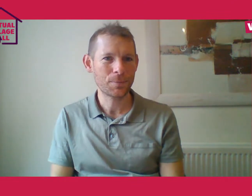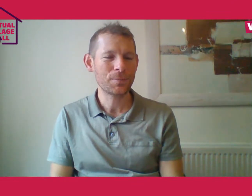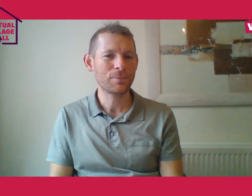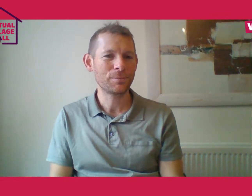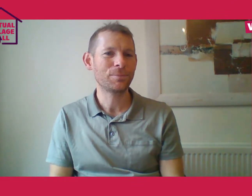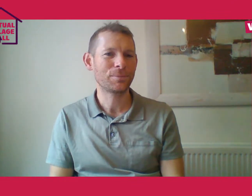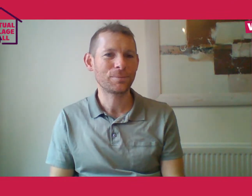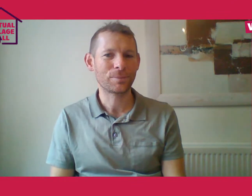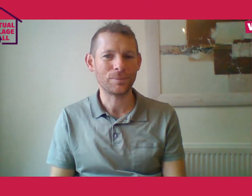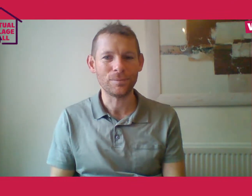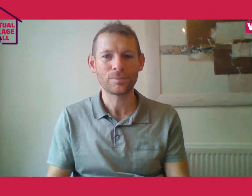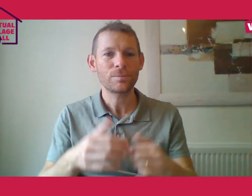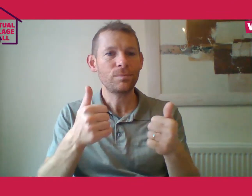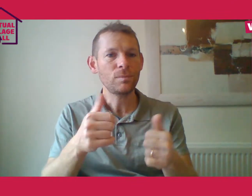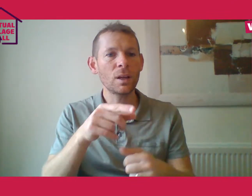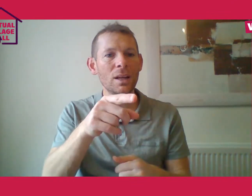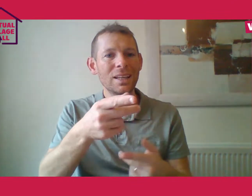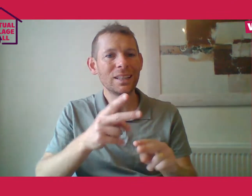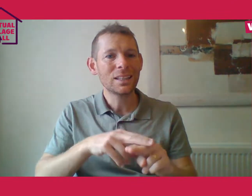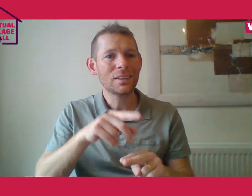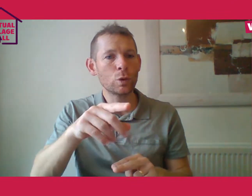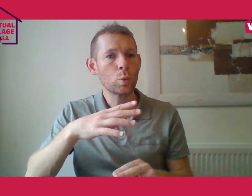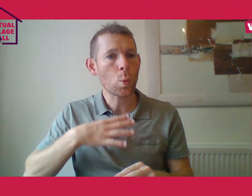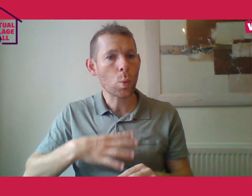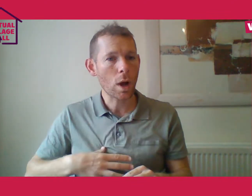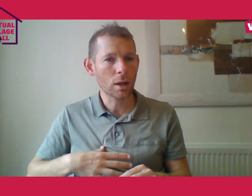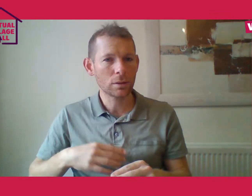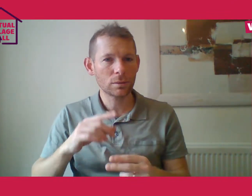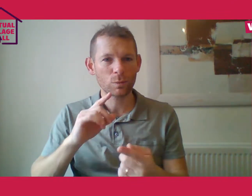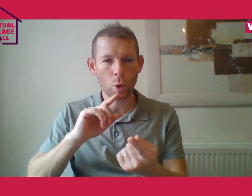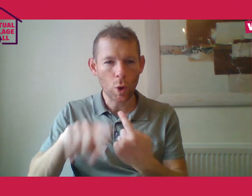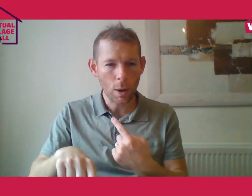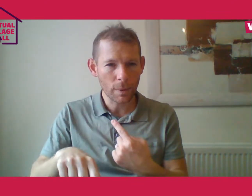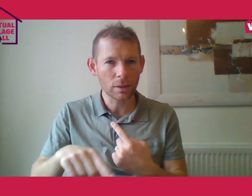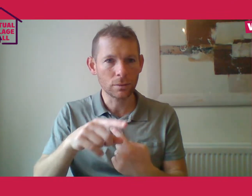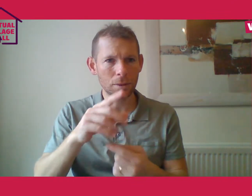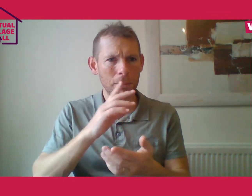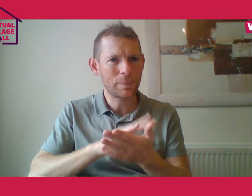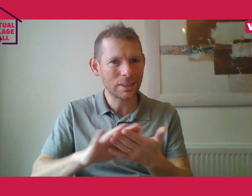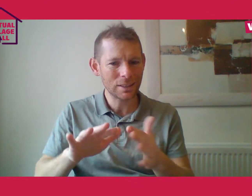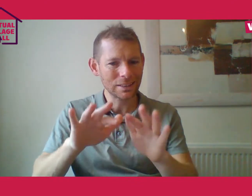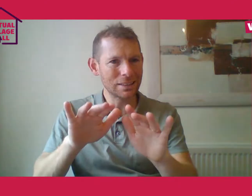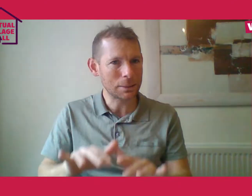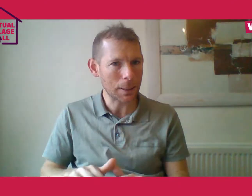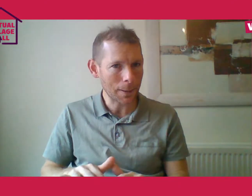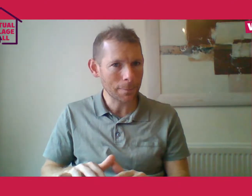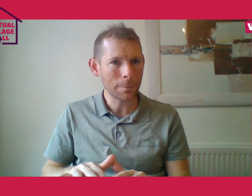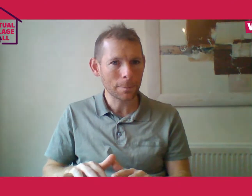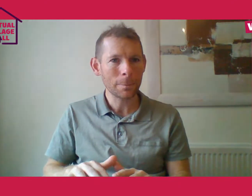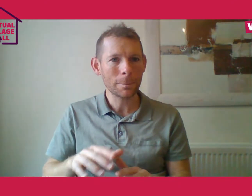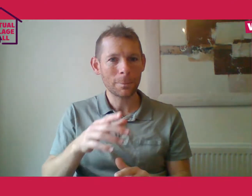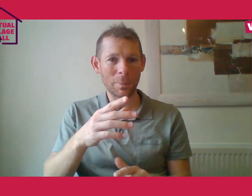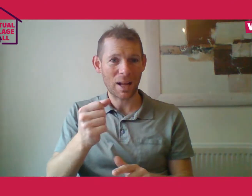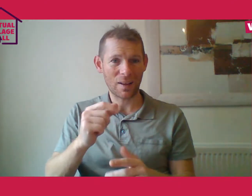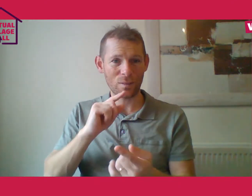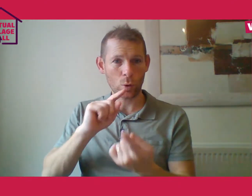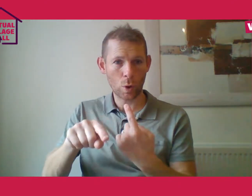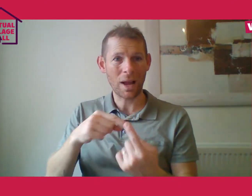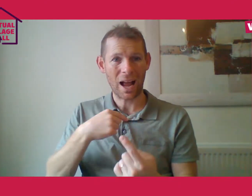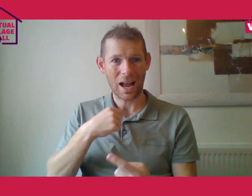keep a positive mental attitude and keep yourself busy. If you do want to make any comments, please use the comments